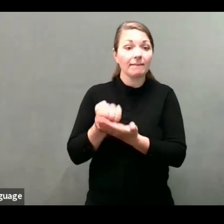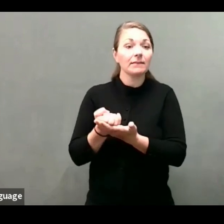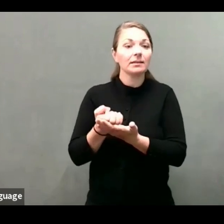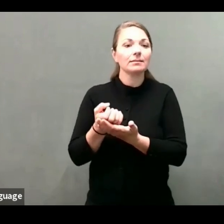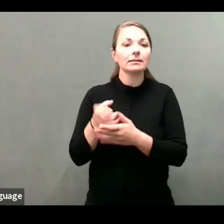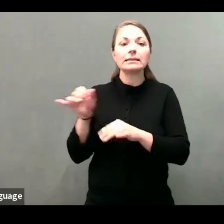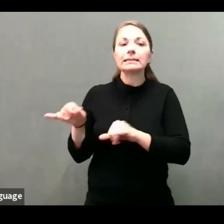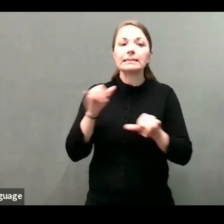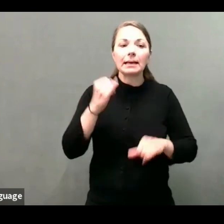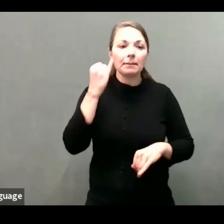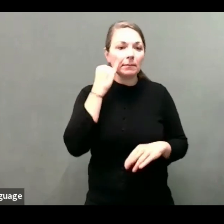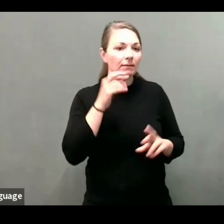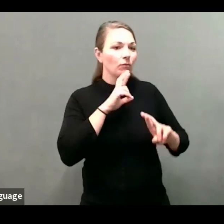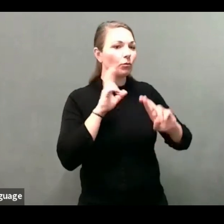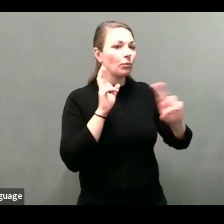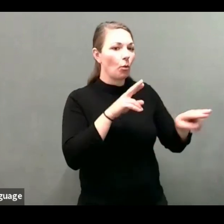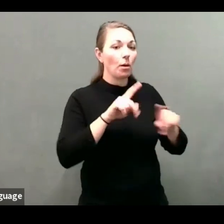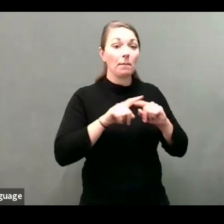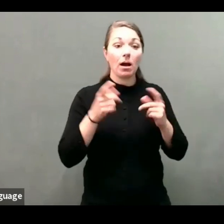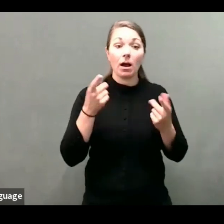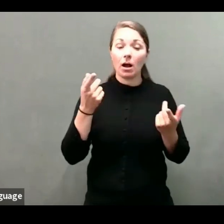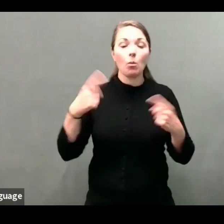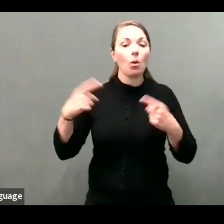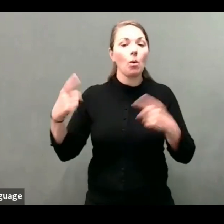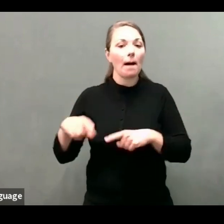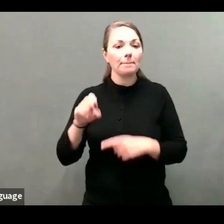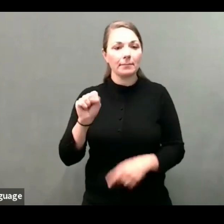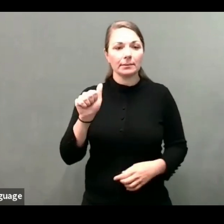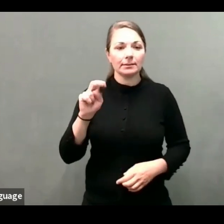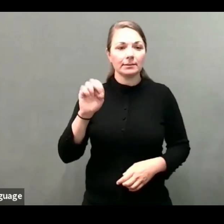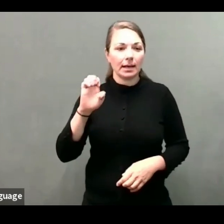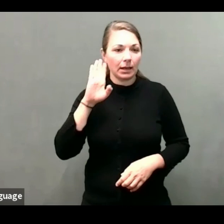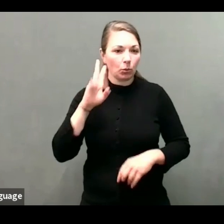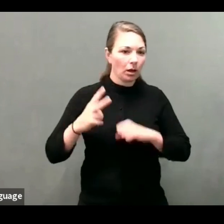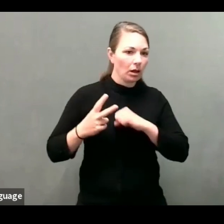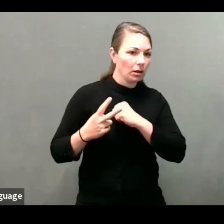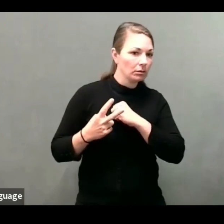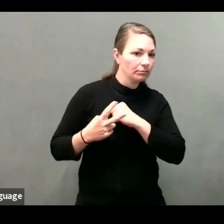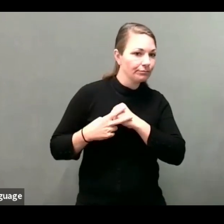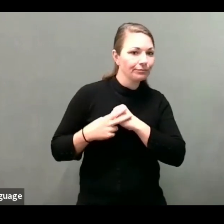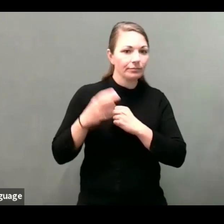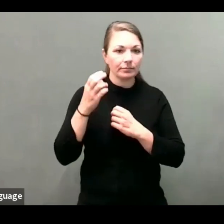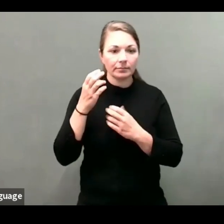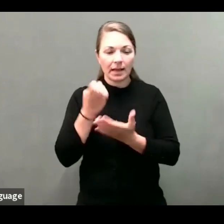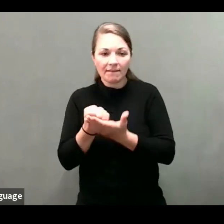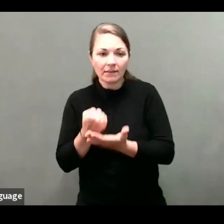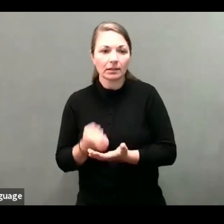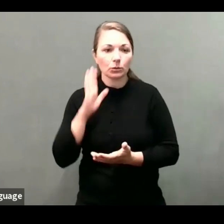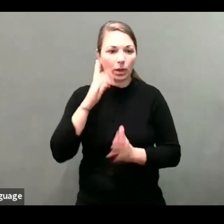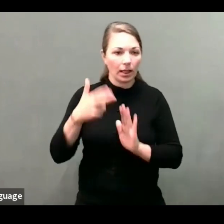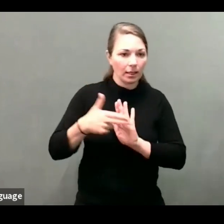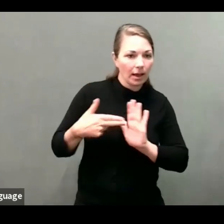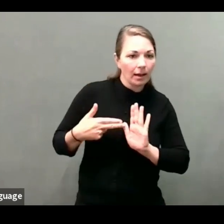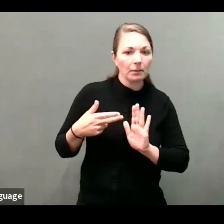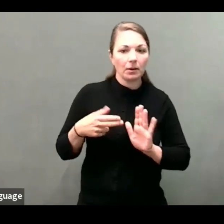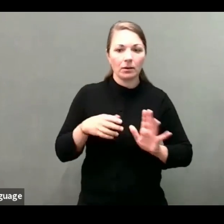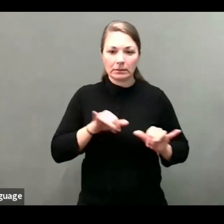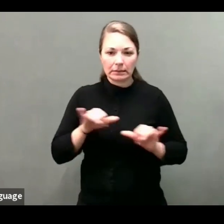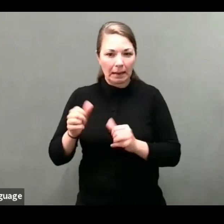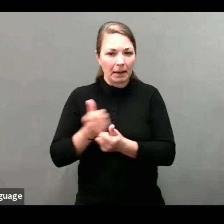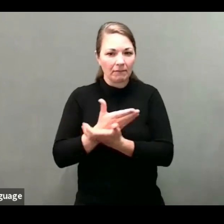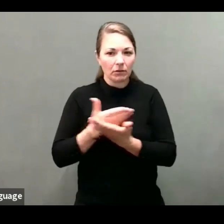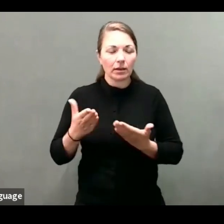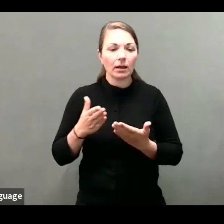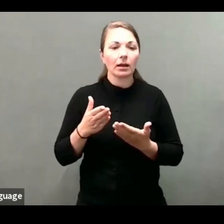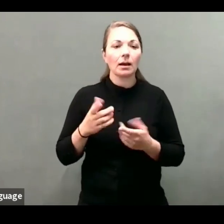But what the SANE will do is they'll preserve the evidence the same as usual. They'll label it inside the same as usual, but then